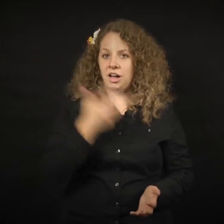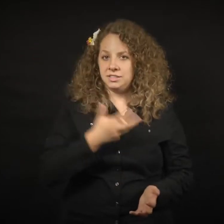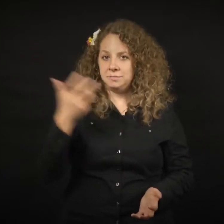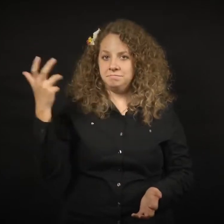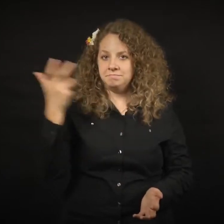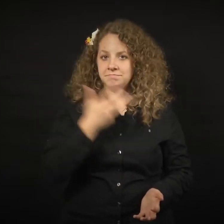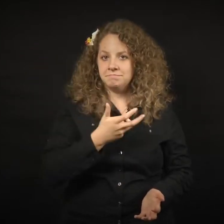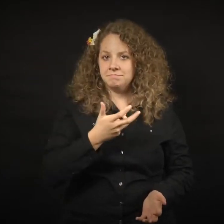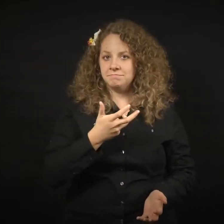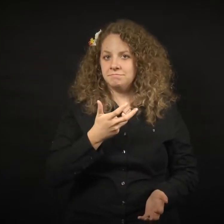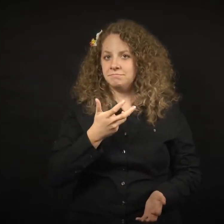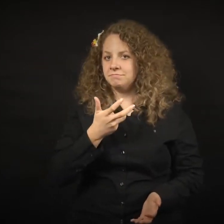Awesome.